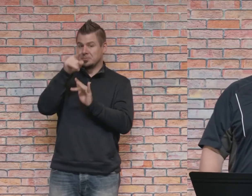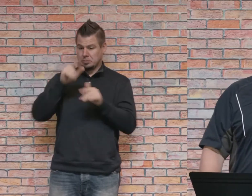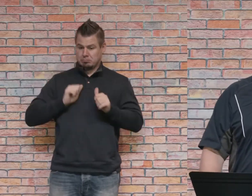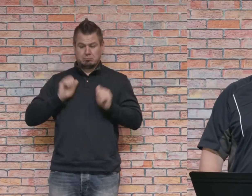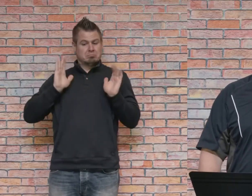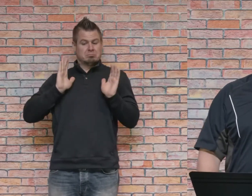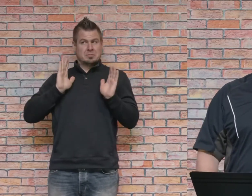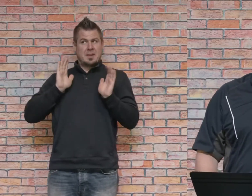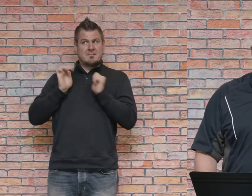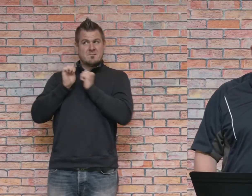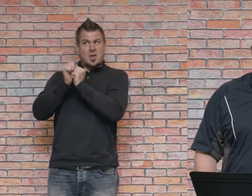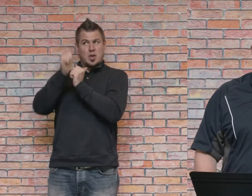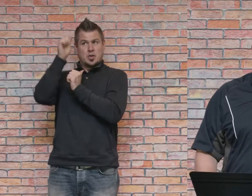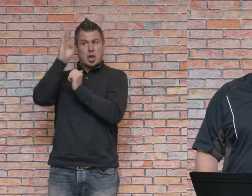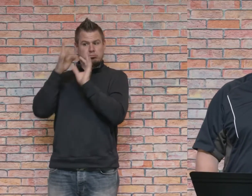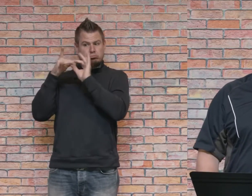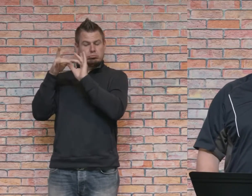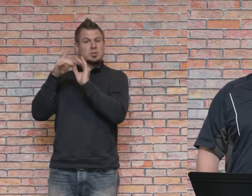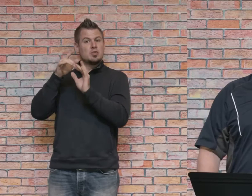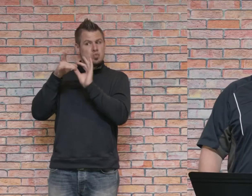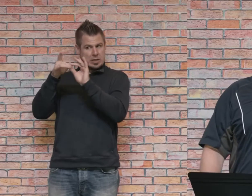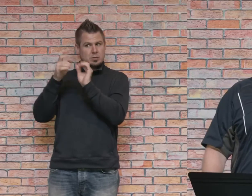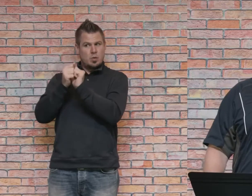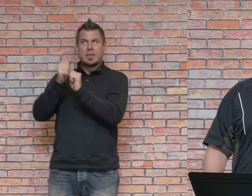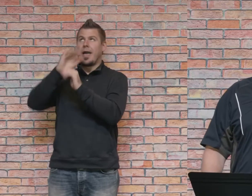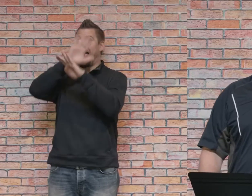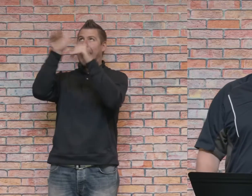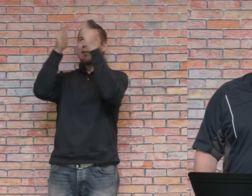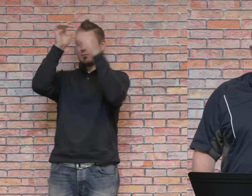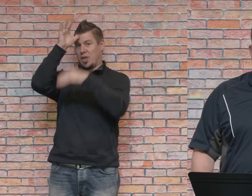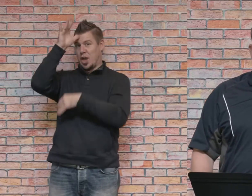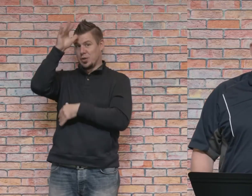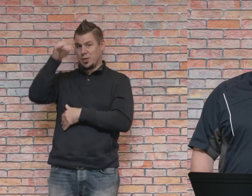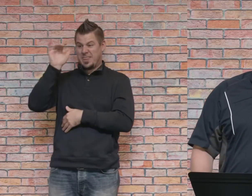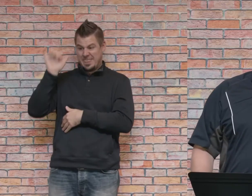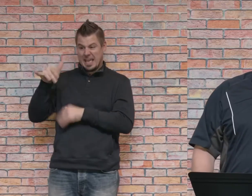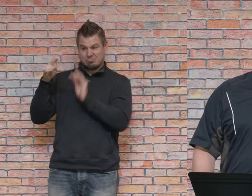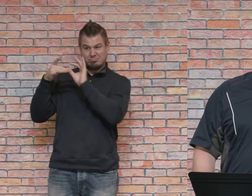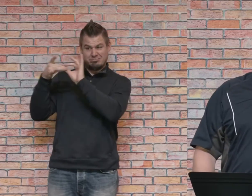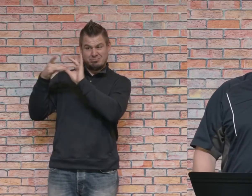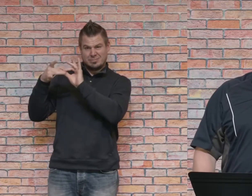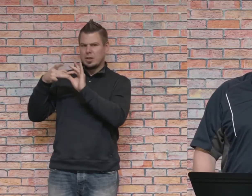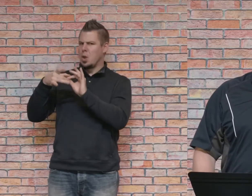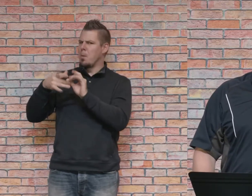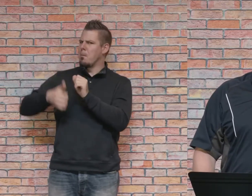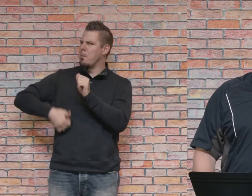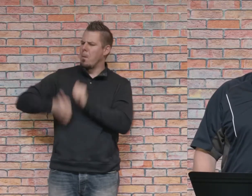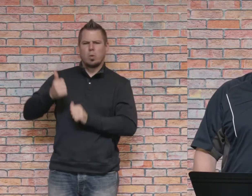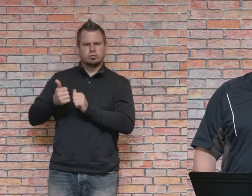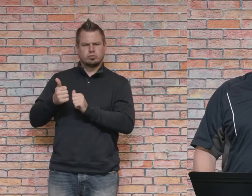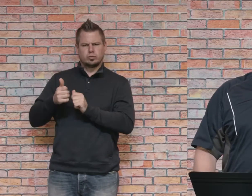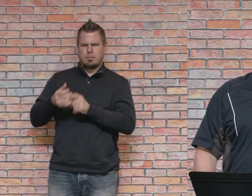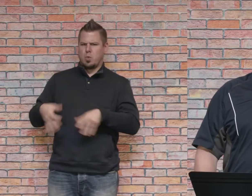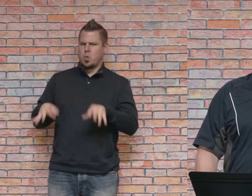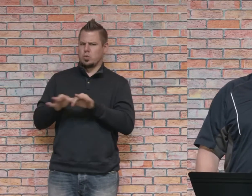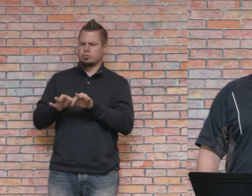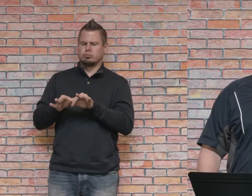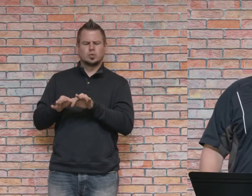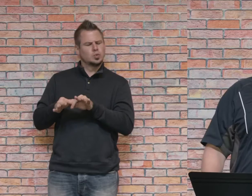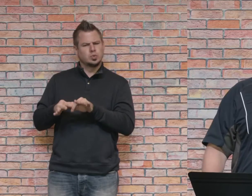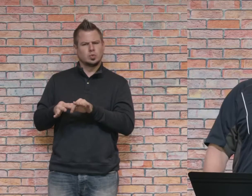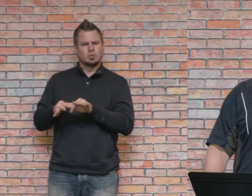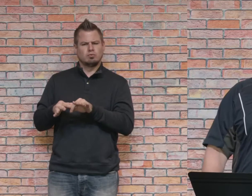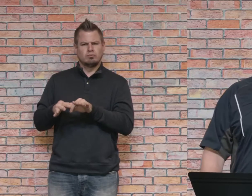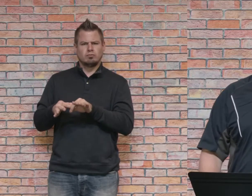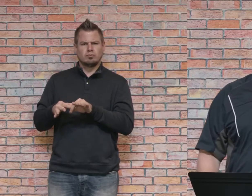into a relationship with the Heavenly Father, and that's the most important connection you're supposed to have. When you walk with